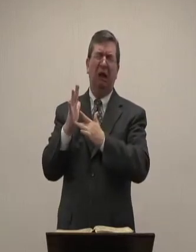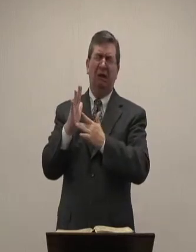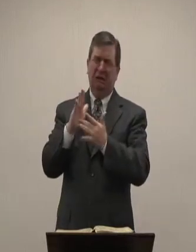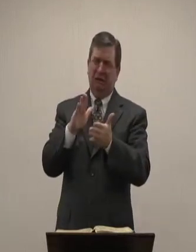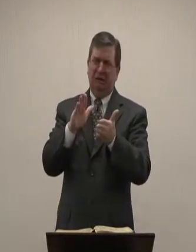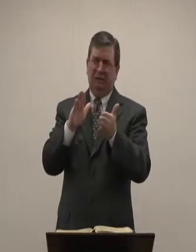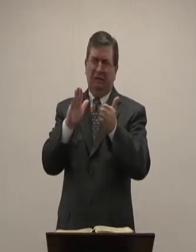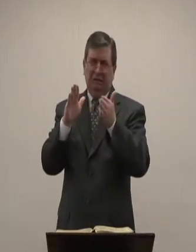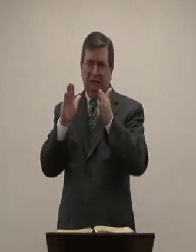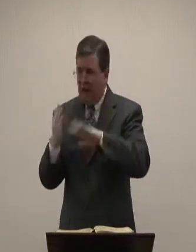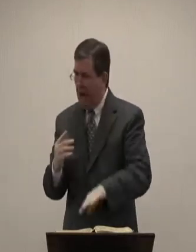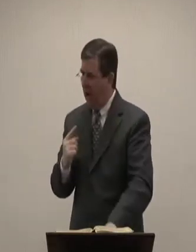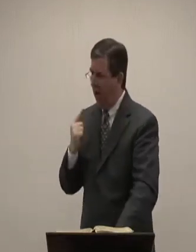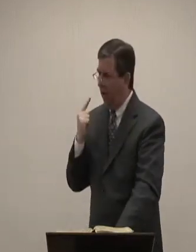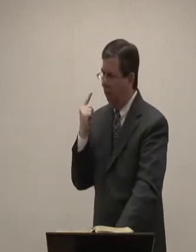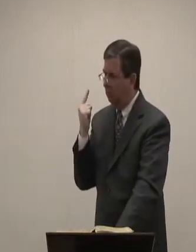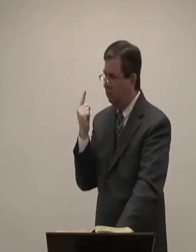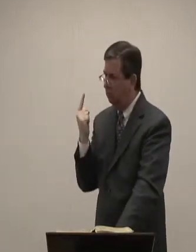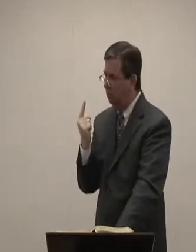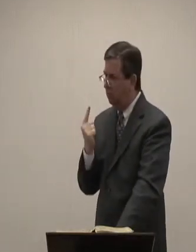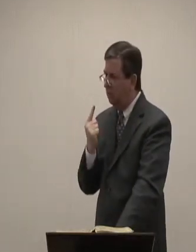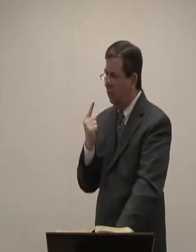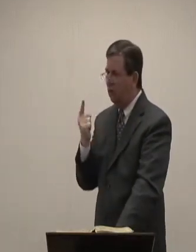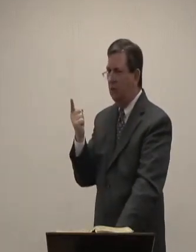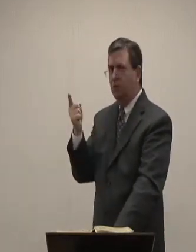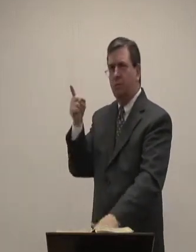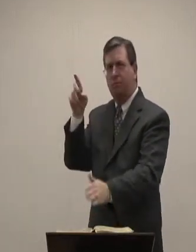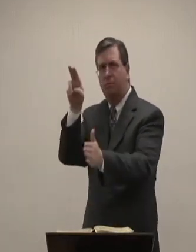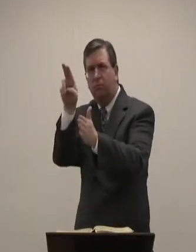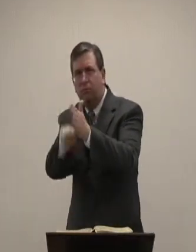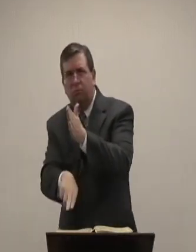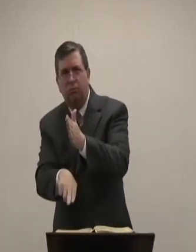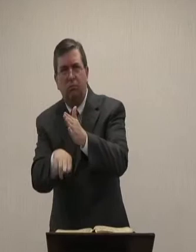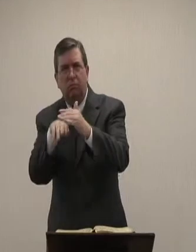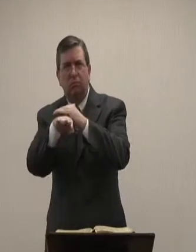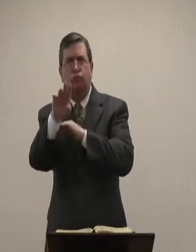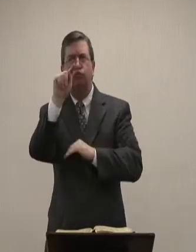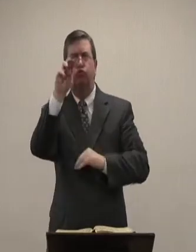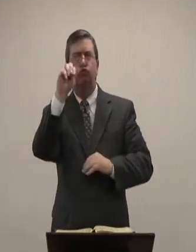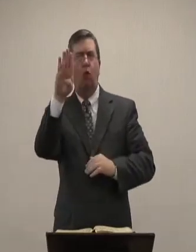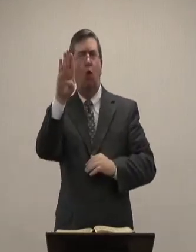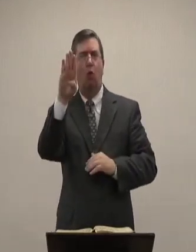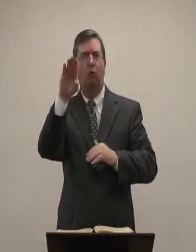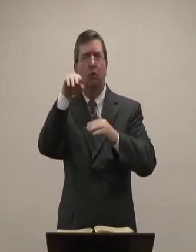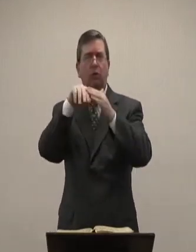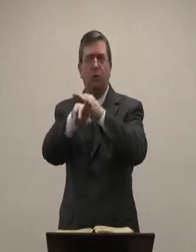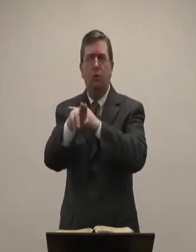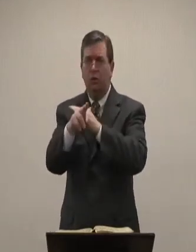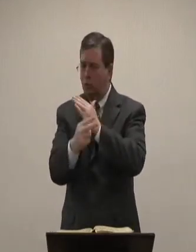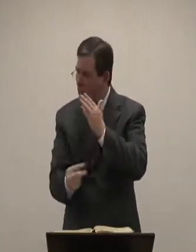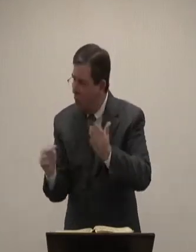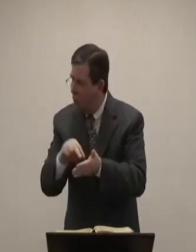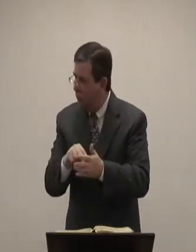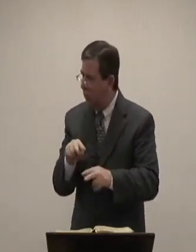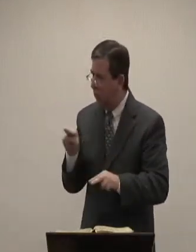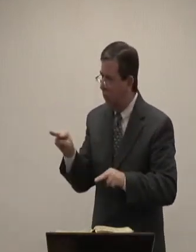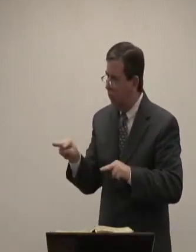and the things that had happened to Jesus before he died. And they sat there and they wondered, you know, that they knew he was buried in